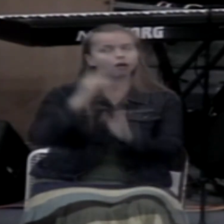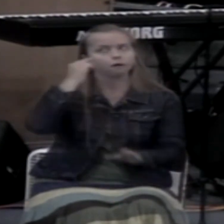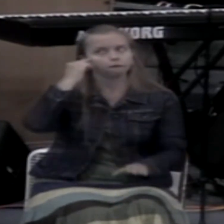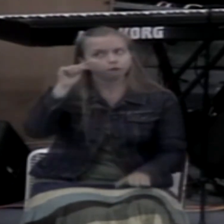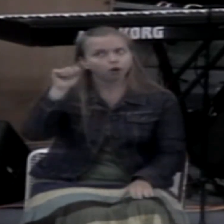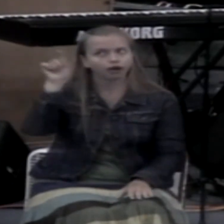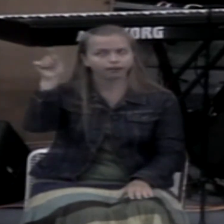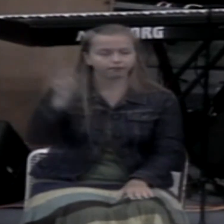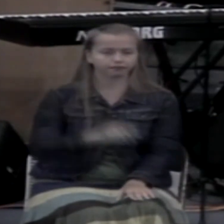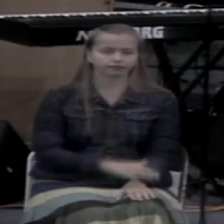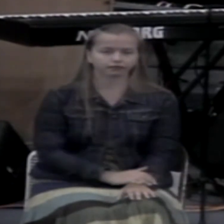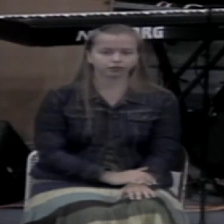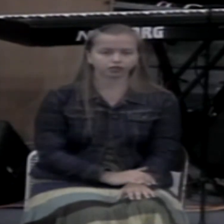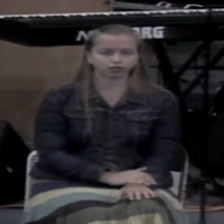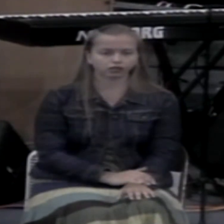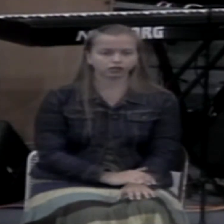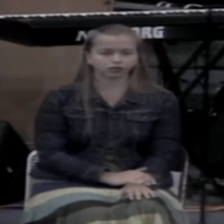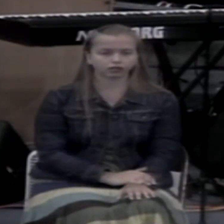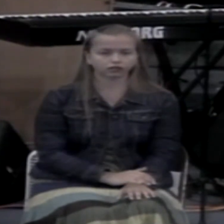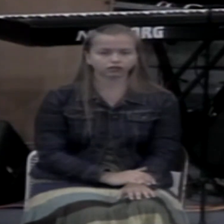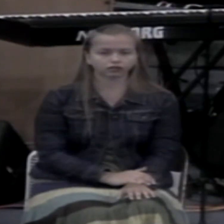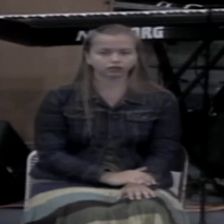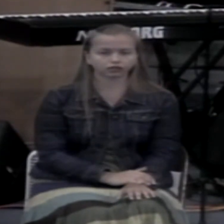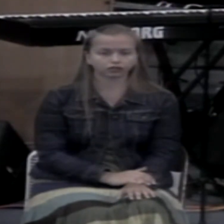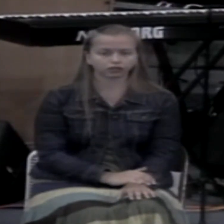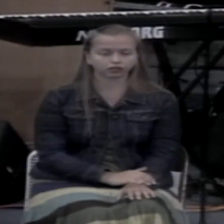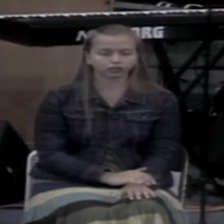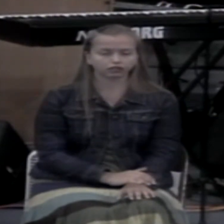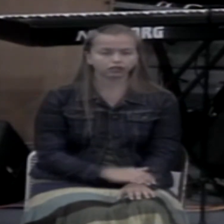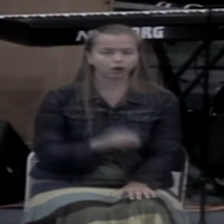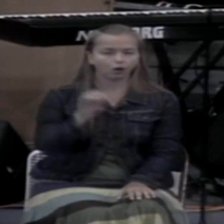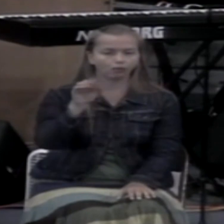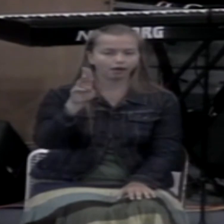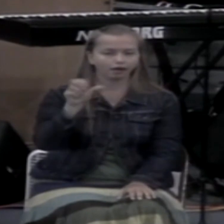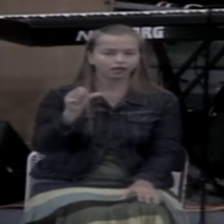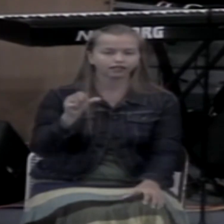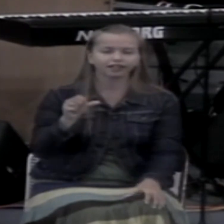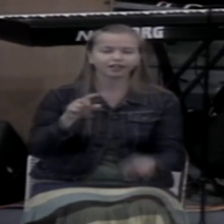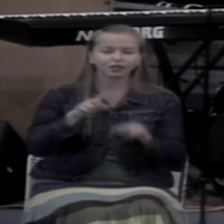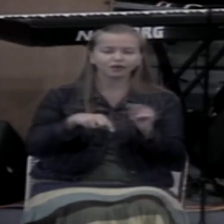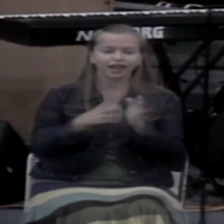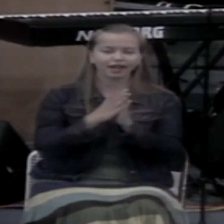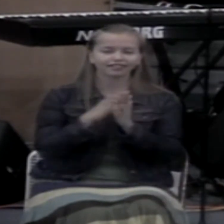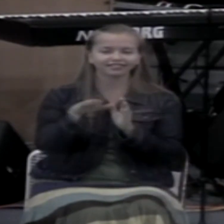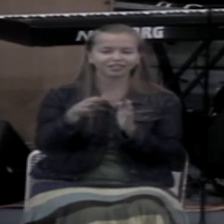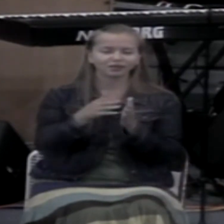Mitchell's Apostolic Church. That's what I'm praying.